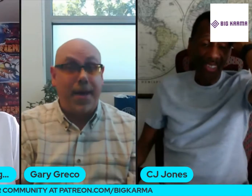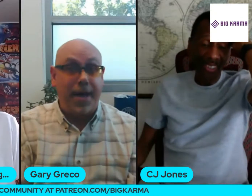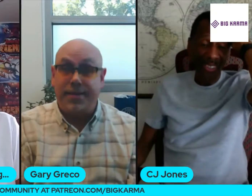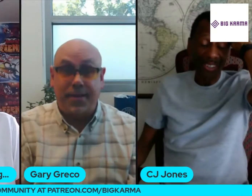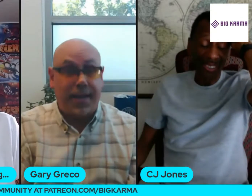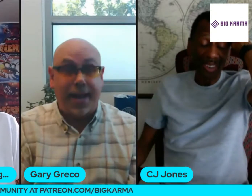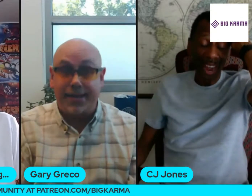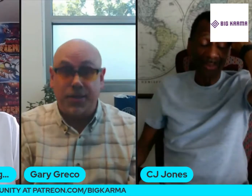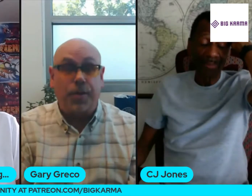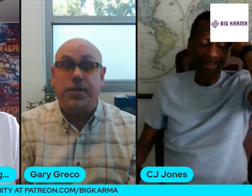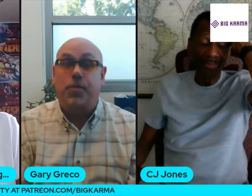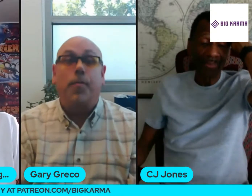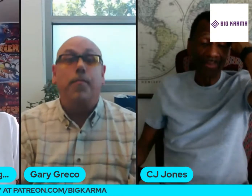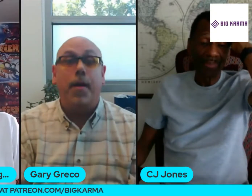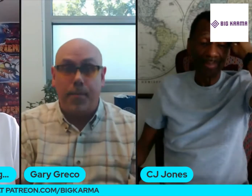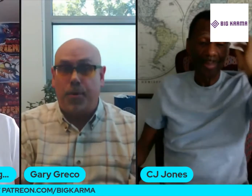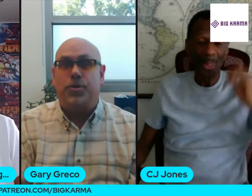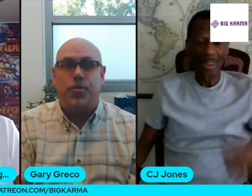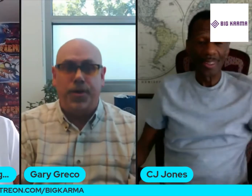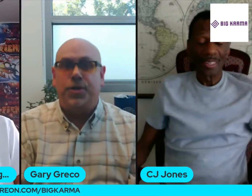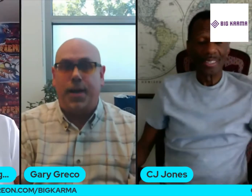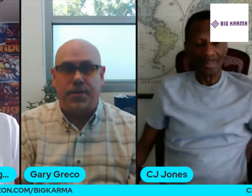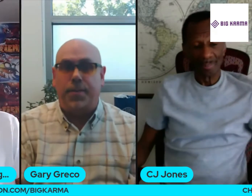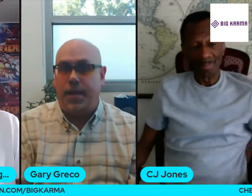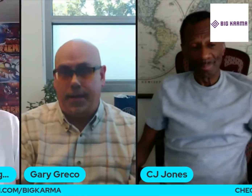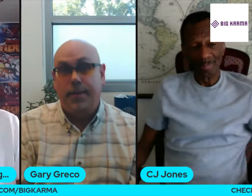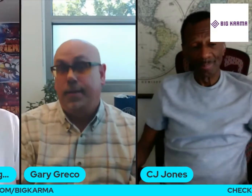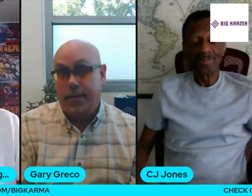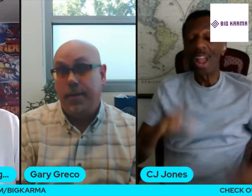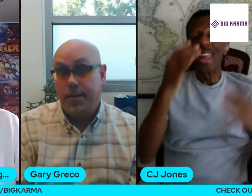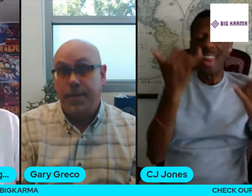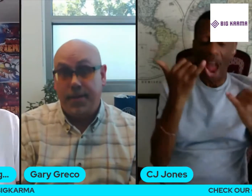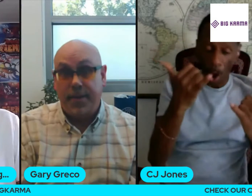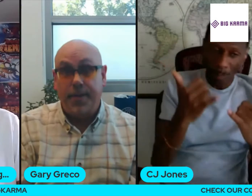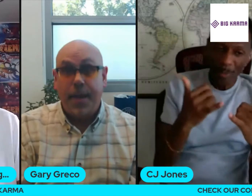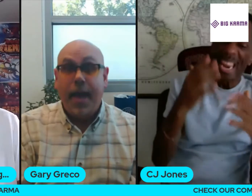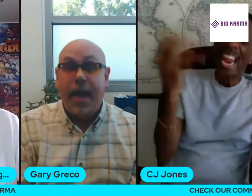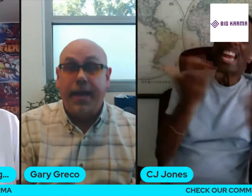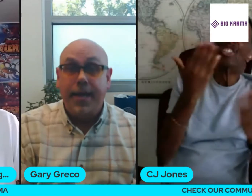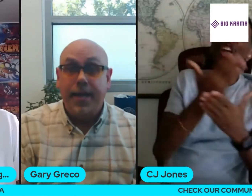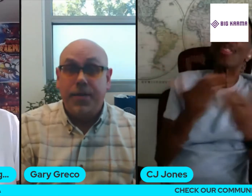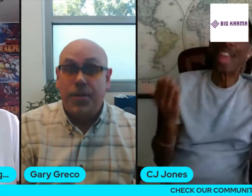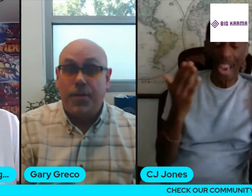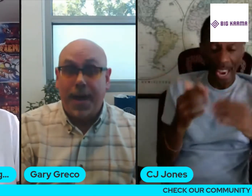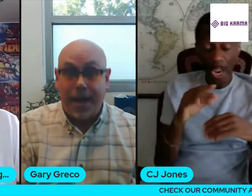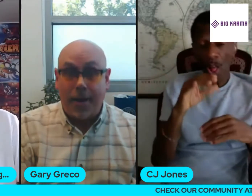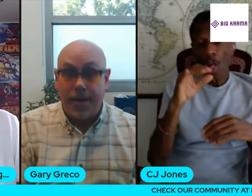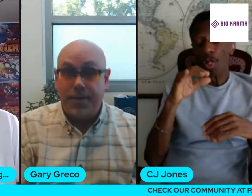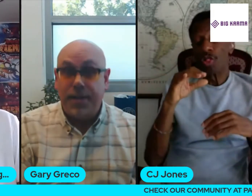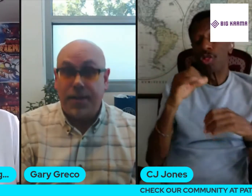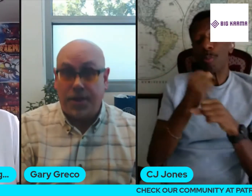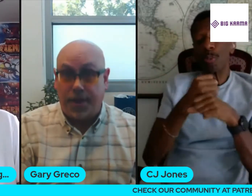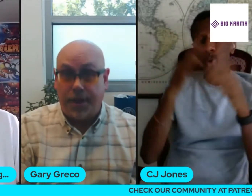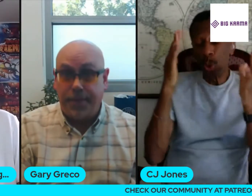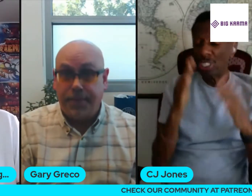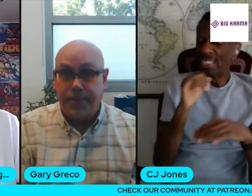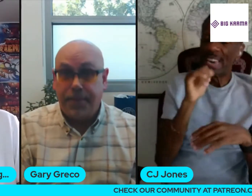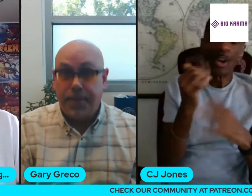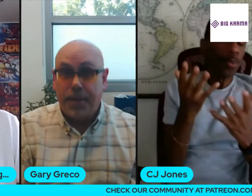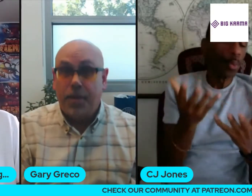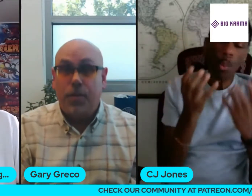my mind that the casting director remembered to reach out to me. Can you believe it? And so now here's the other